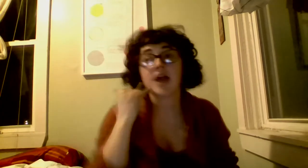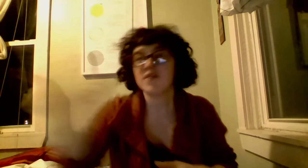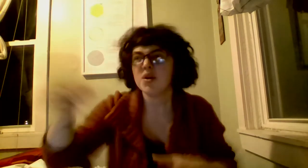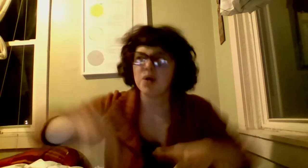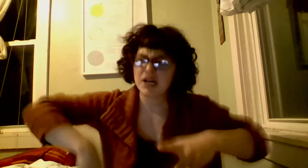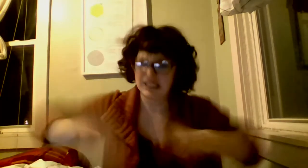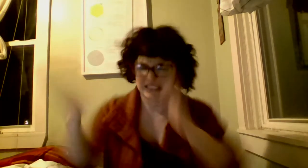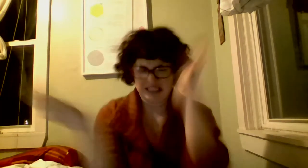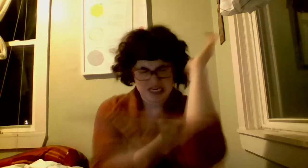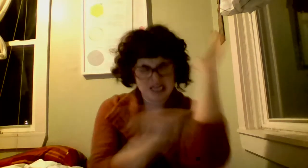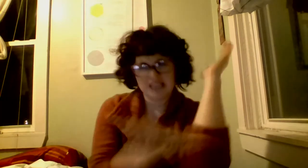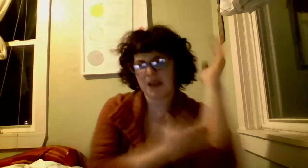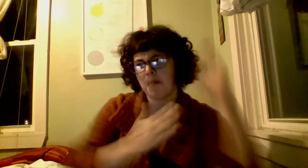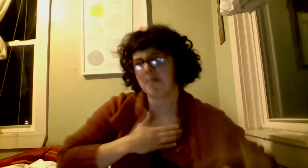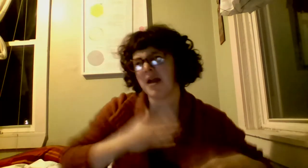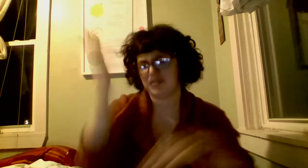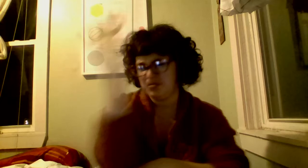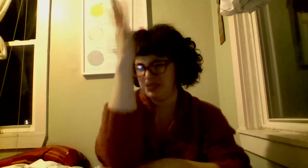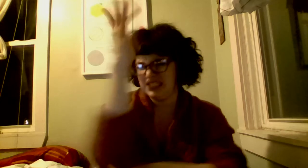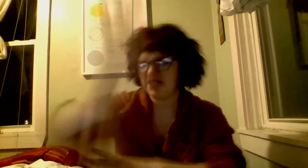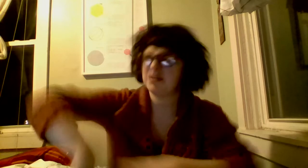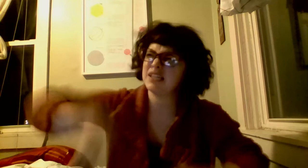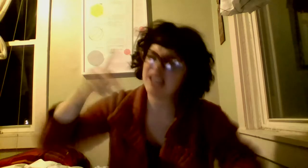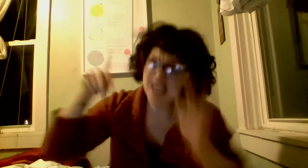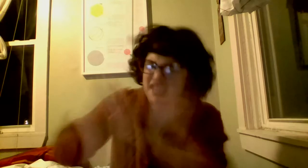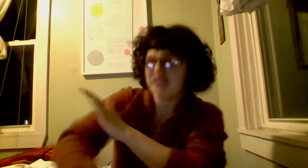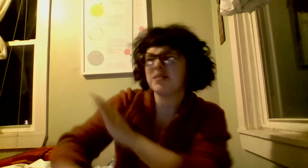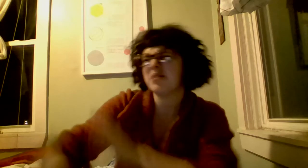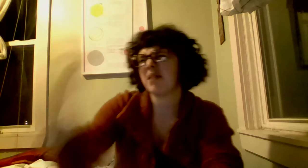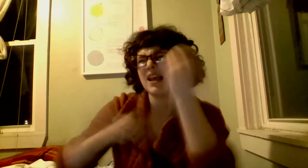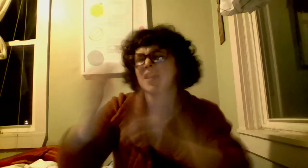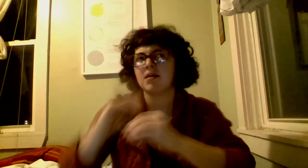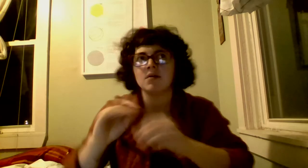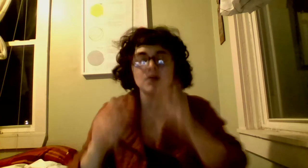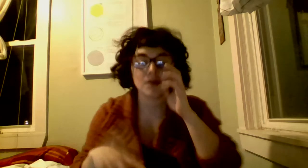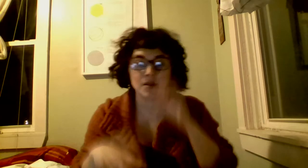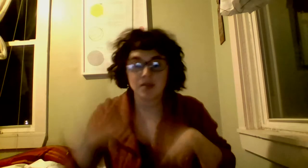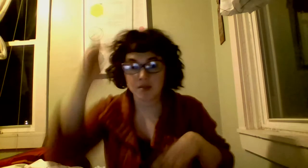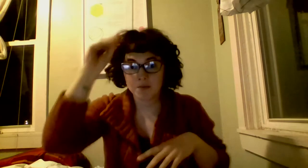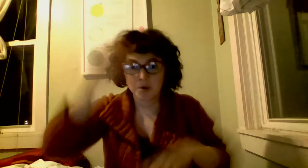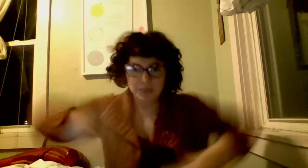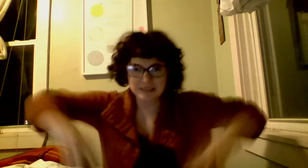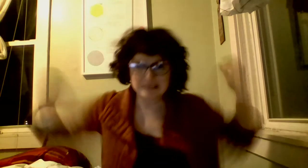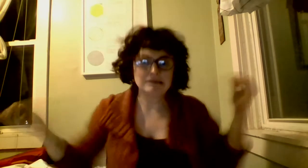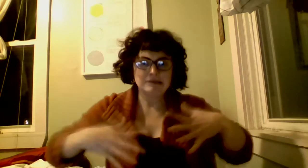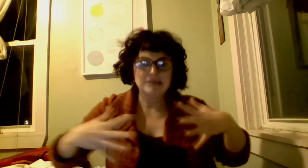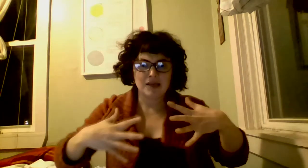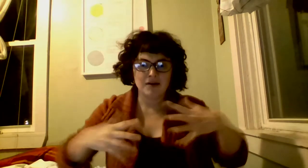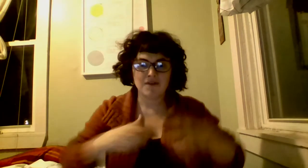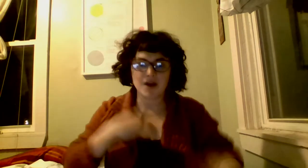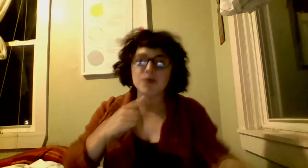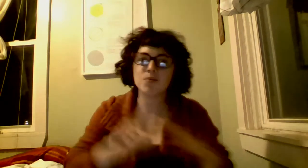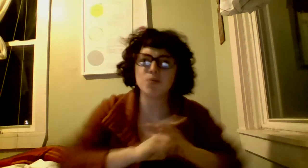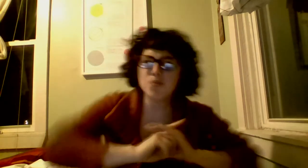you and eat you. And the boy was so frightened, he flung his axe aside. He ran up as fast as he could, and he got home. He was sweating and panting on